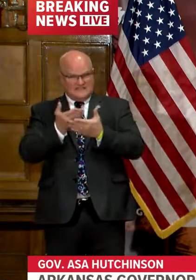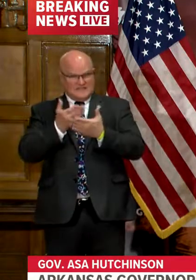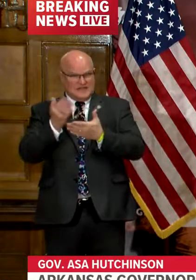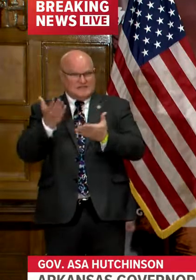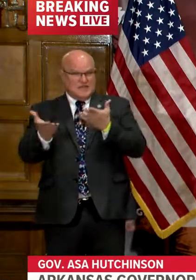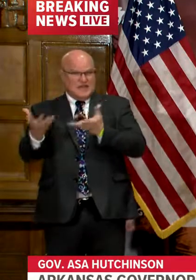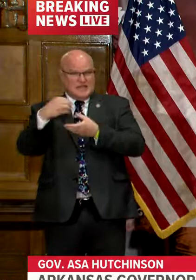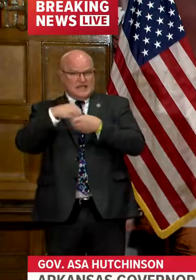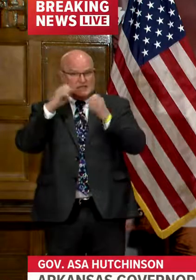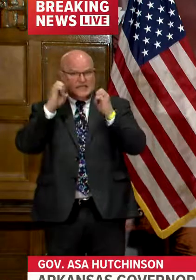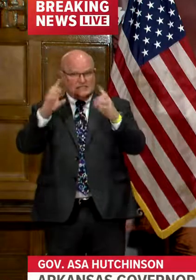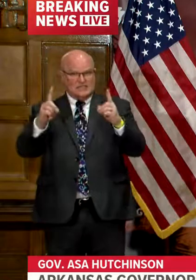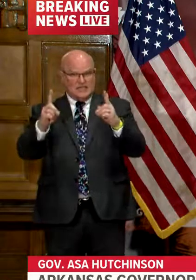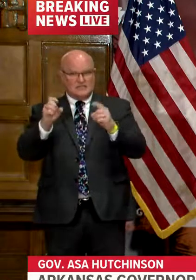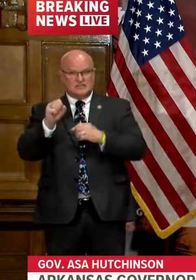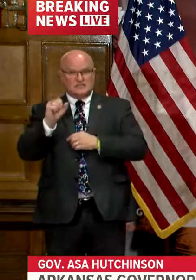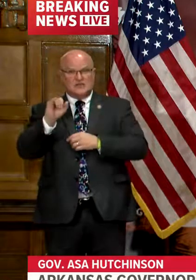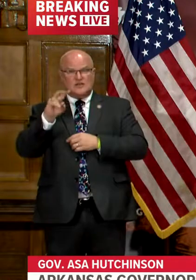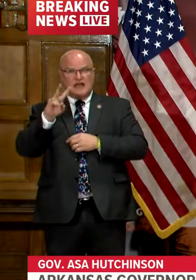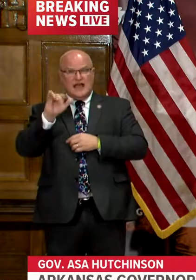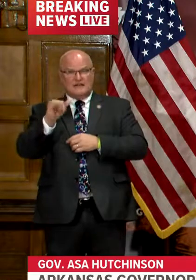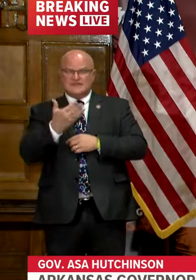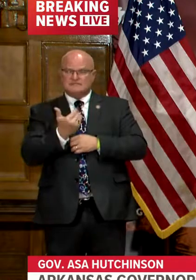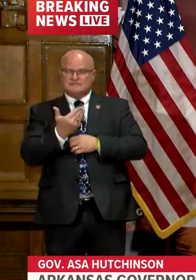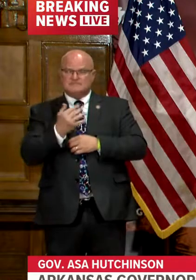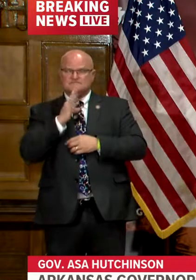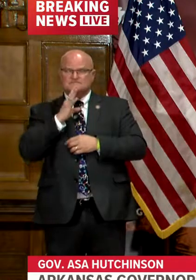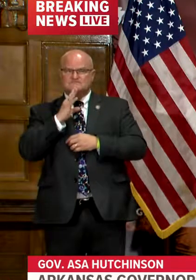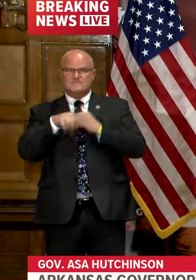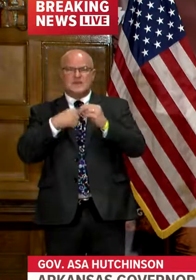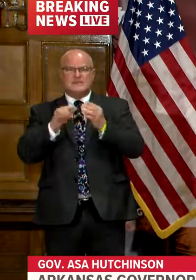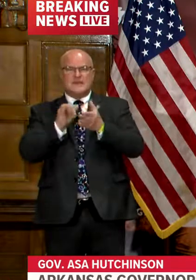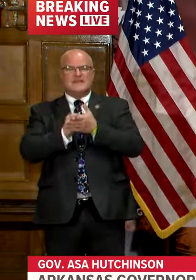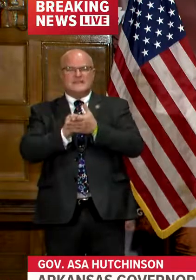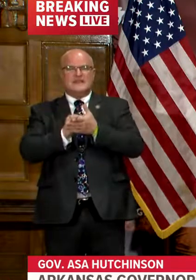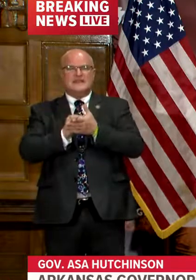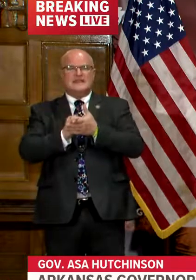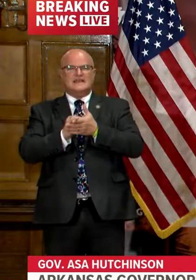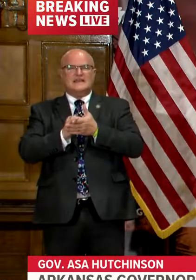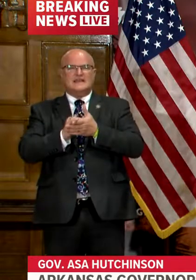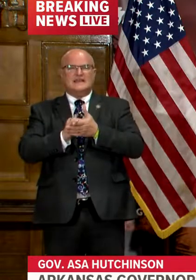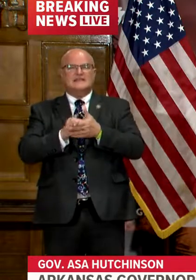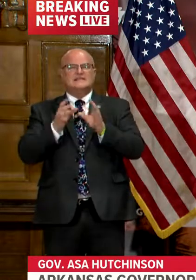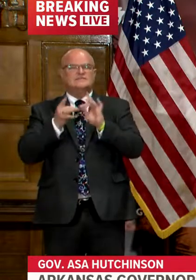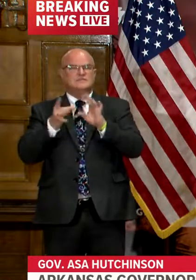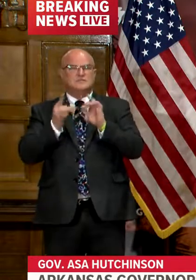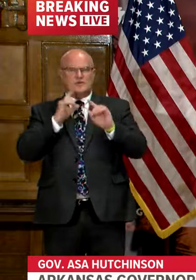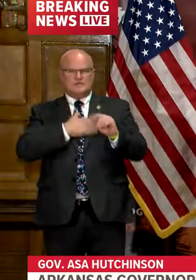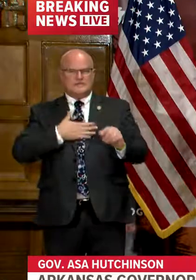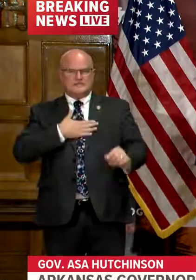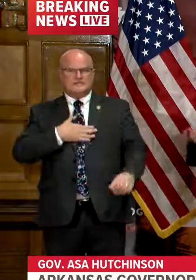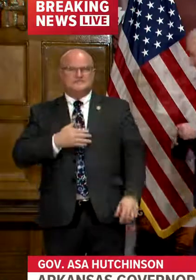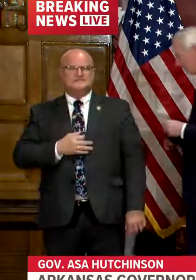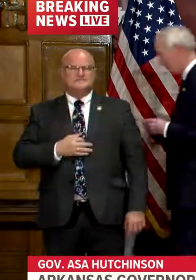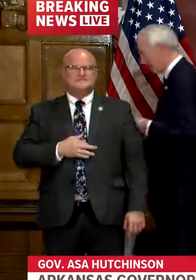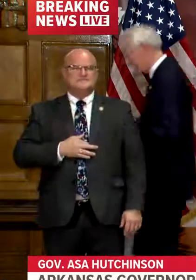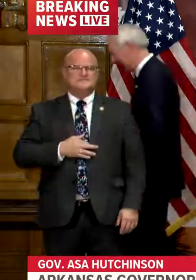might come to education. And so, Ivy, why don't you come here and take advantage to give a little report.